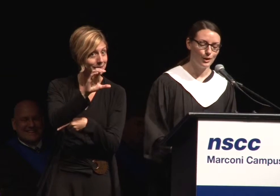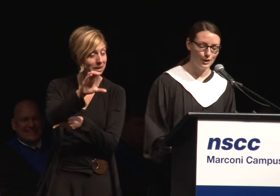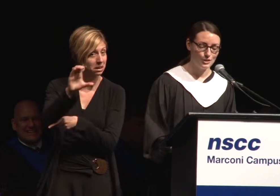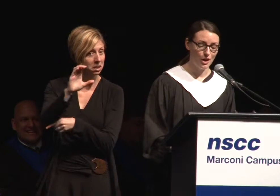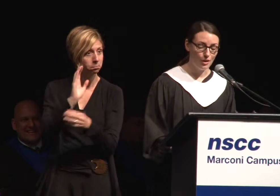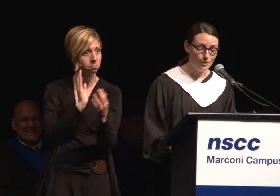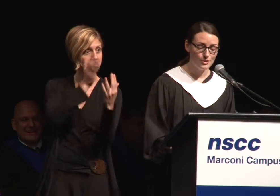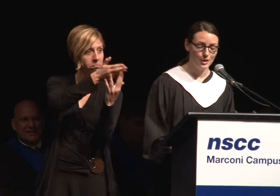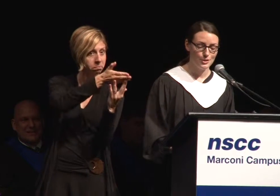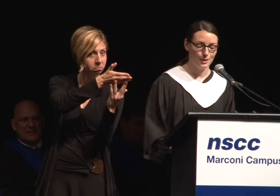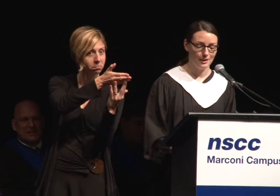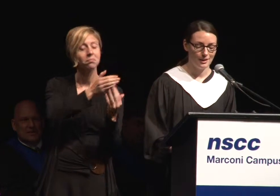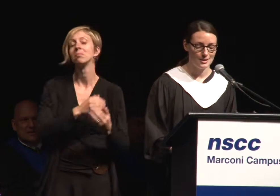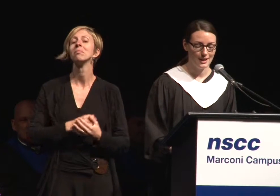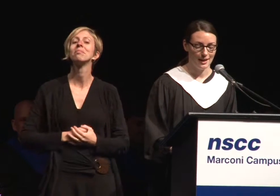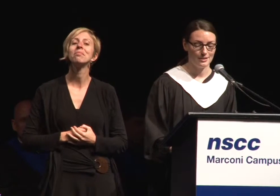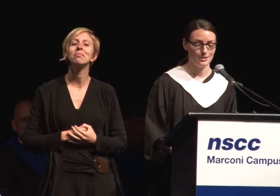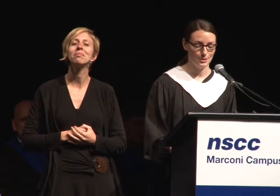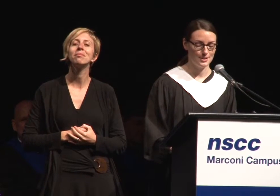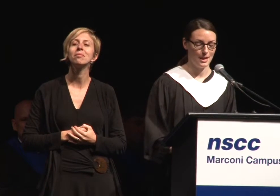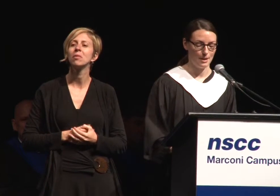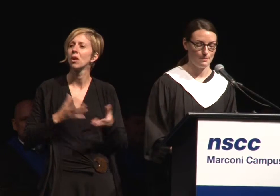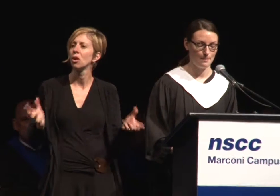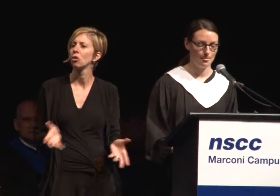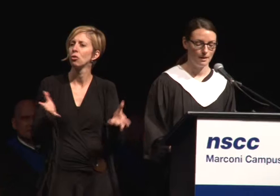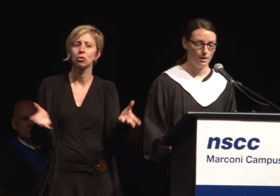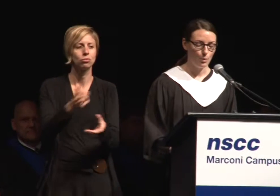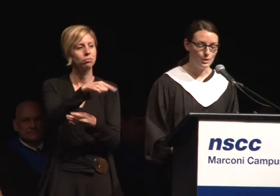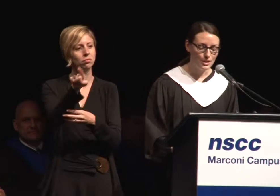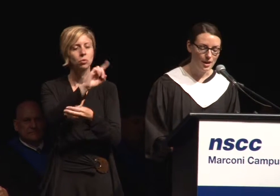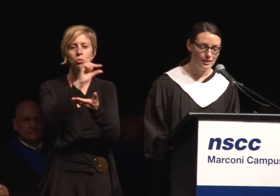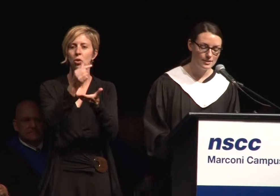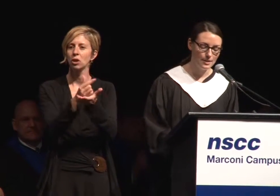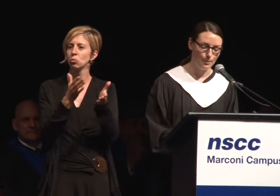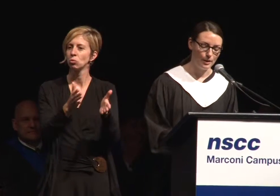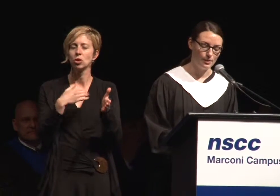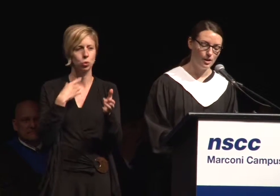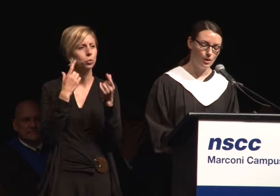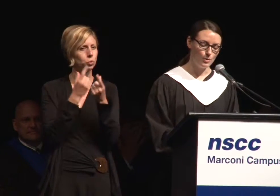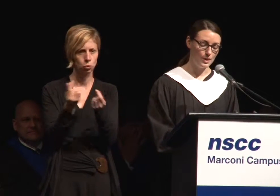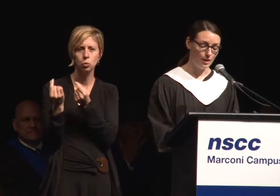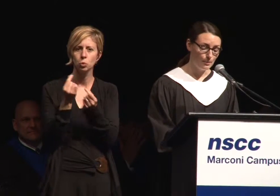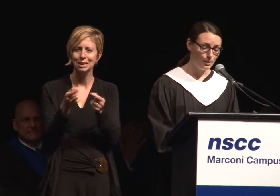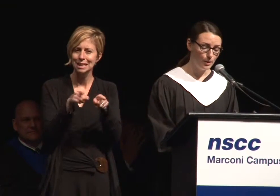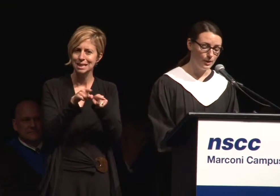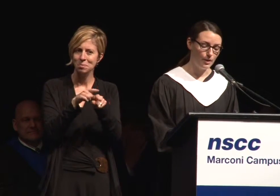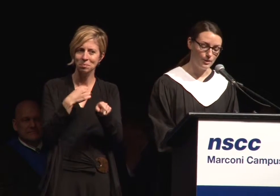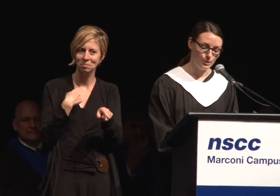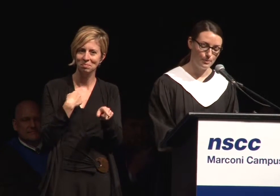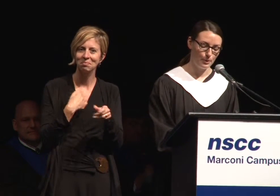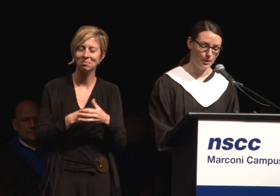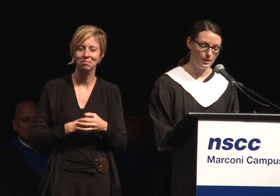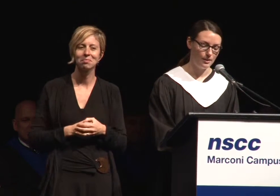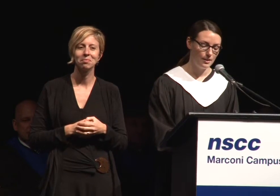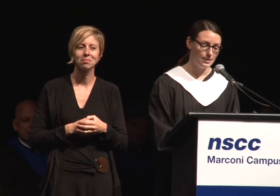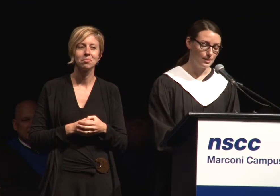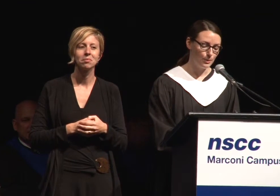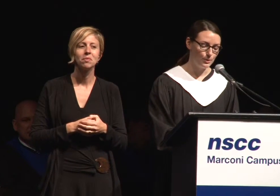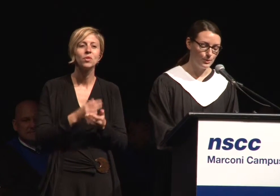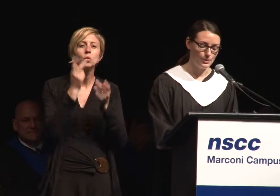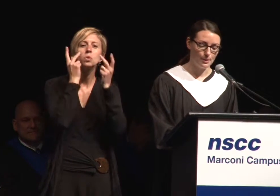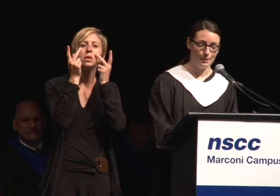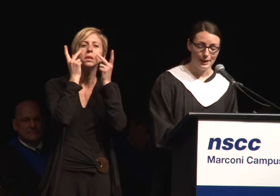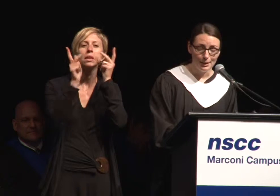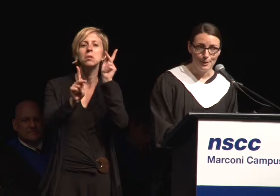to encourage all those graduating here today to do the same. When you're talking to someone who's unemployed or underemployed,